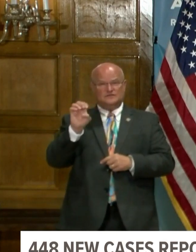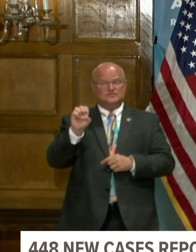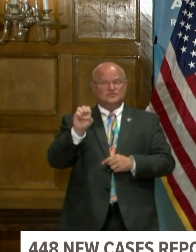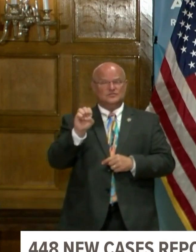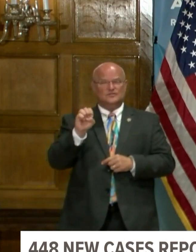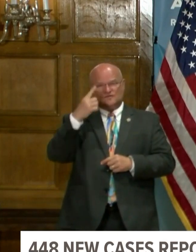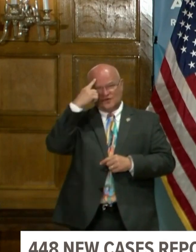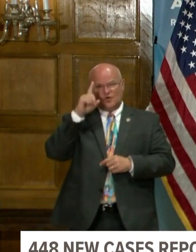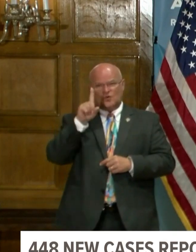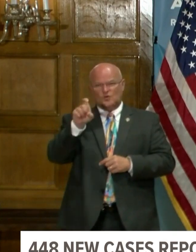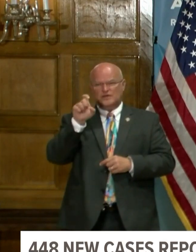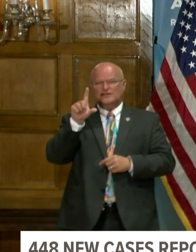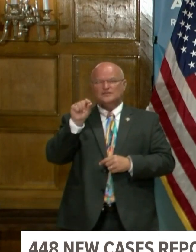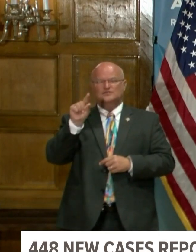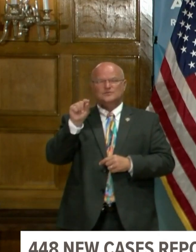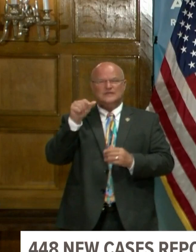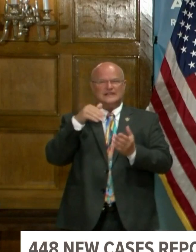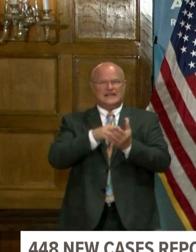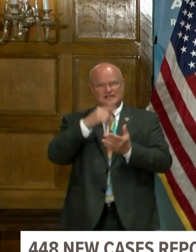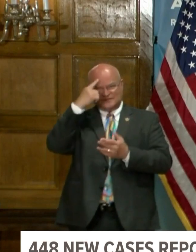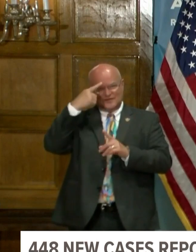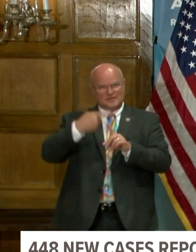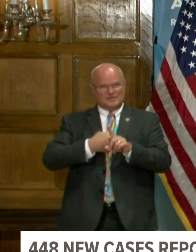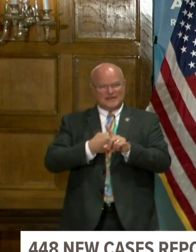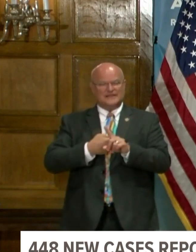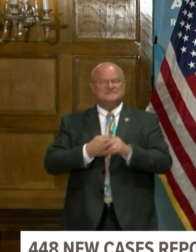of 120,000 for the month.